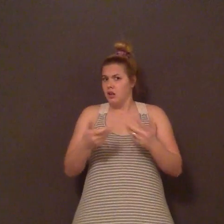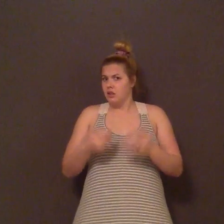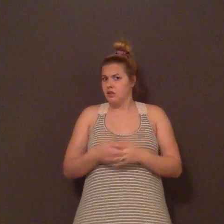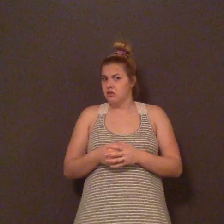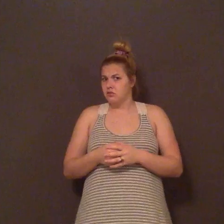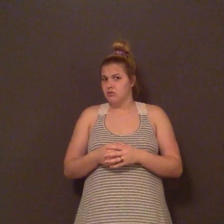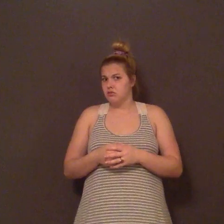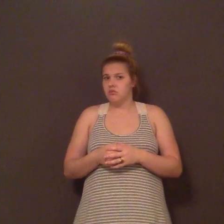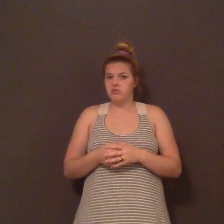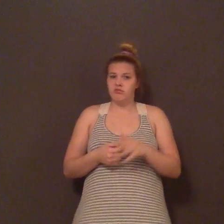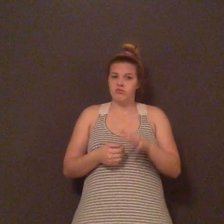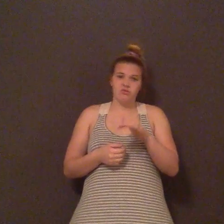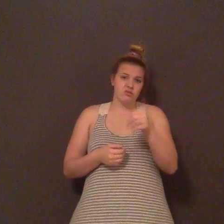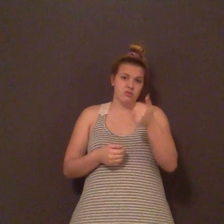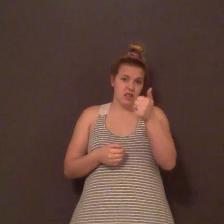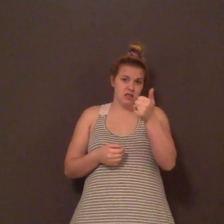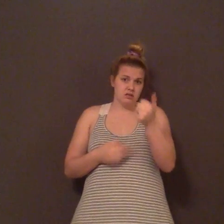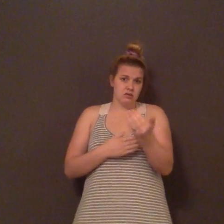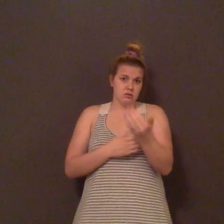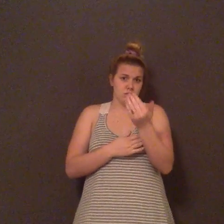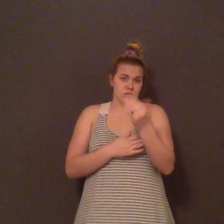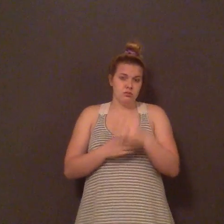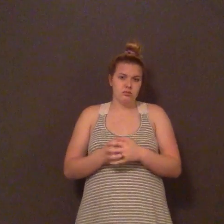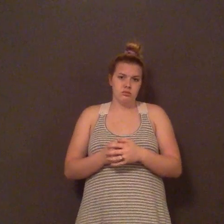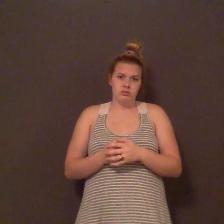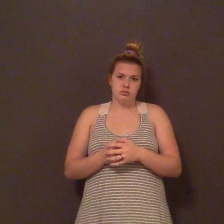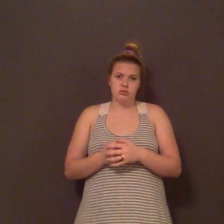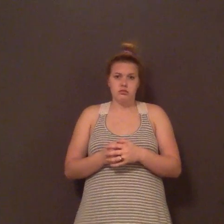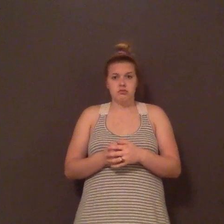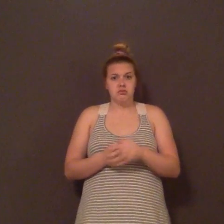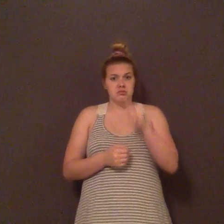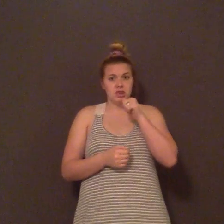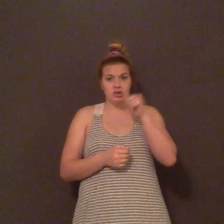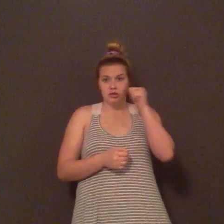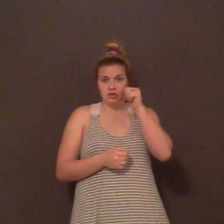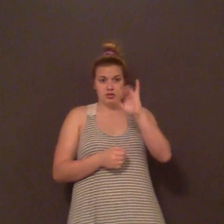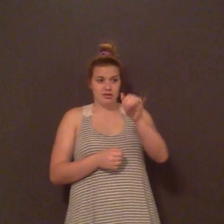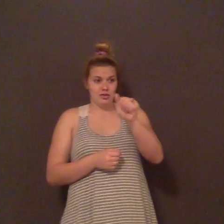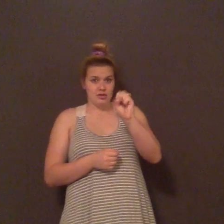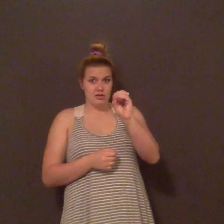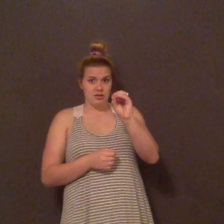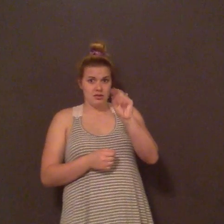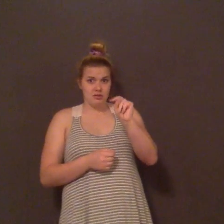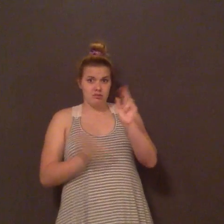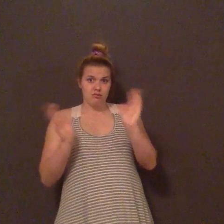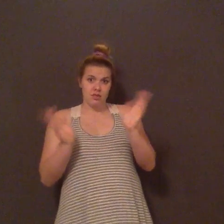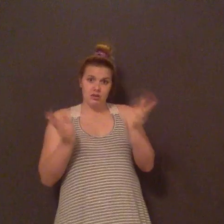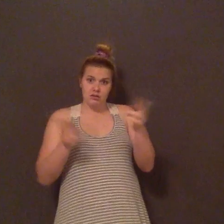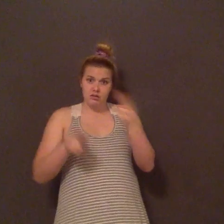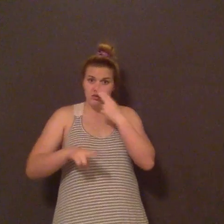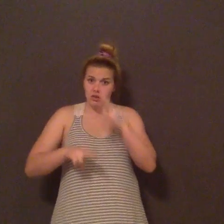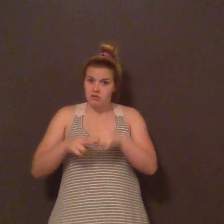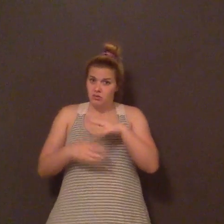10. So how was it with Jason? He was nice. We just talked. Do you know